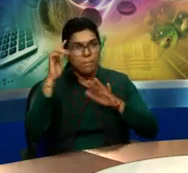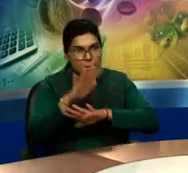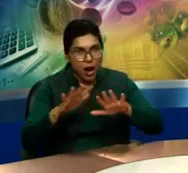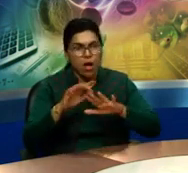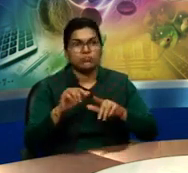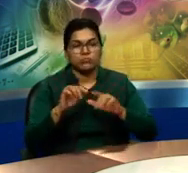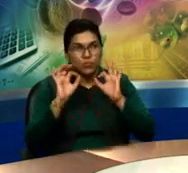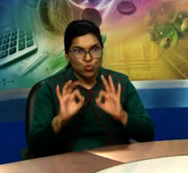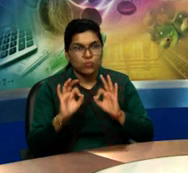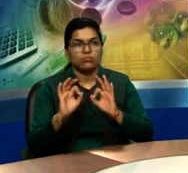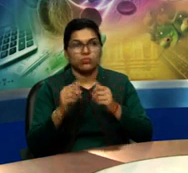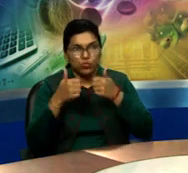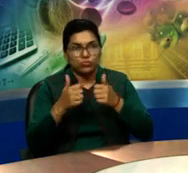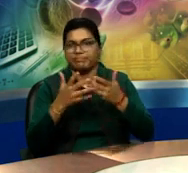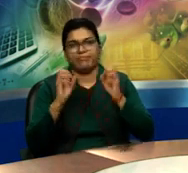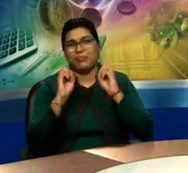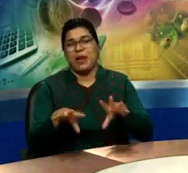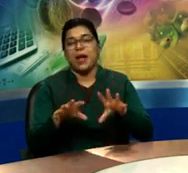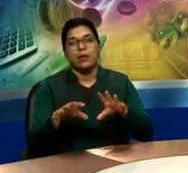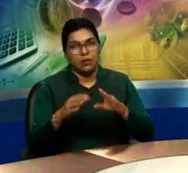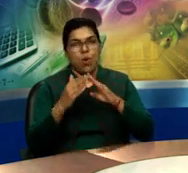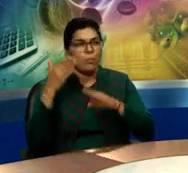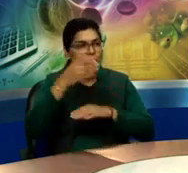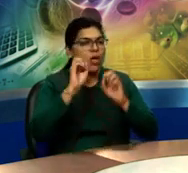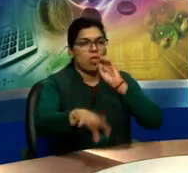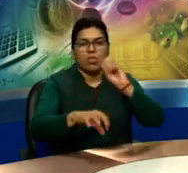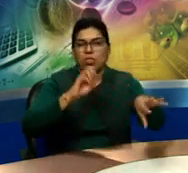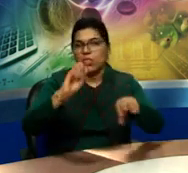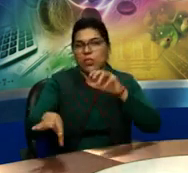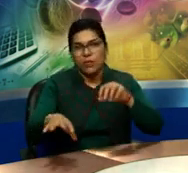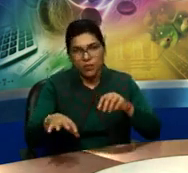topic explains that whenever we have disorganized homes,